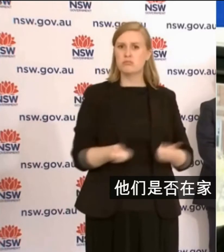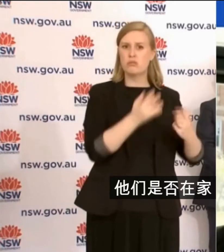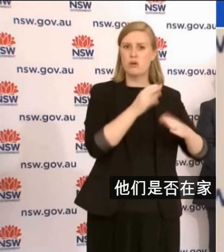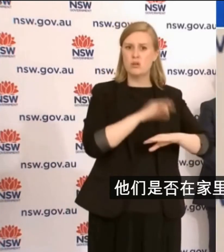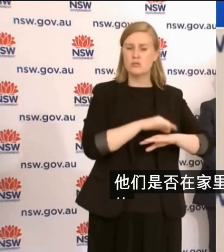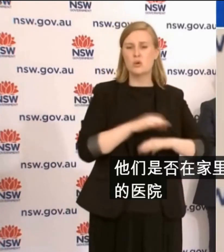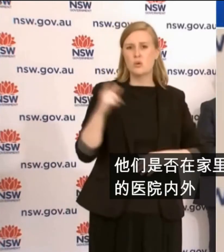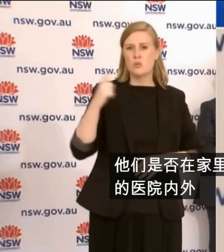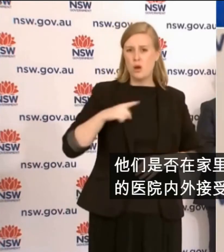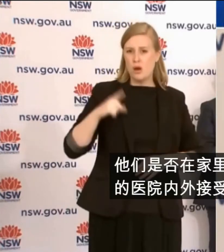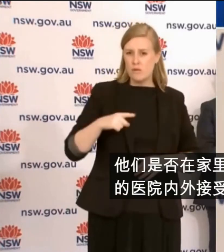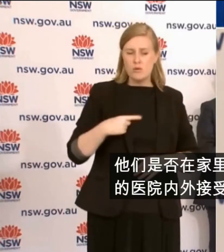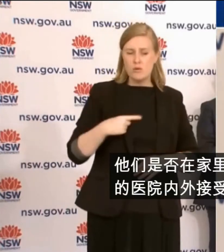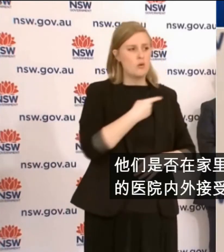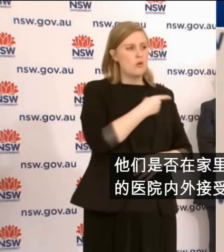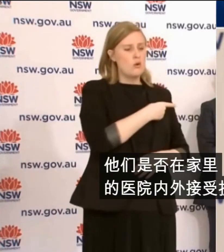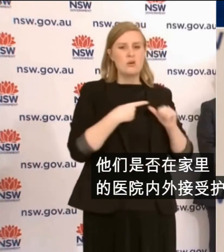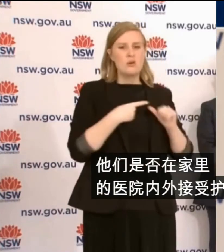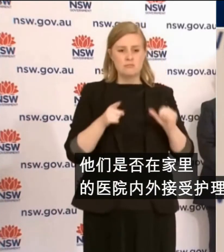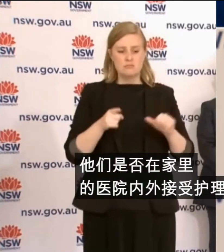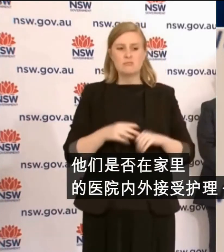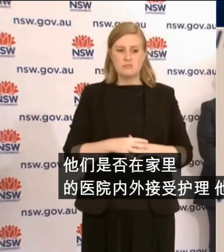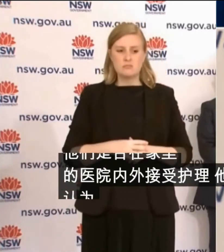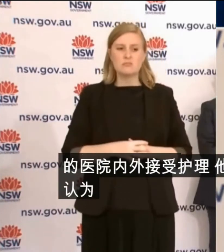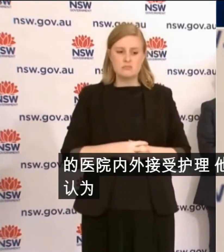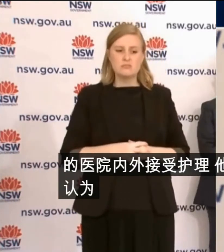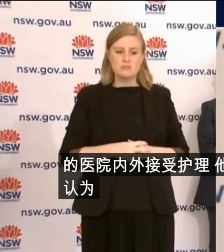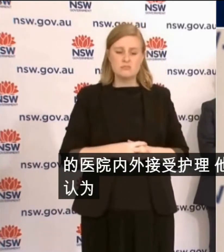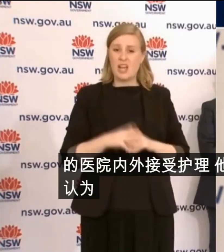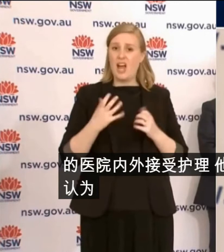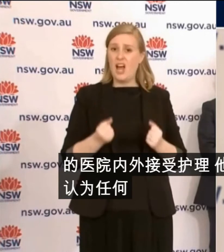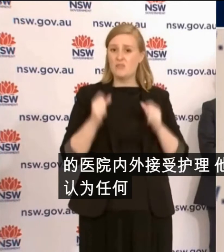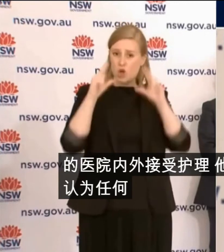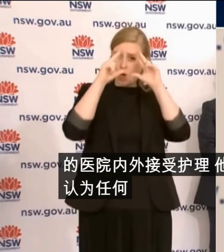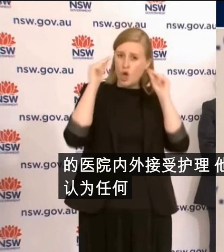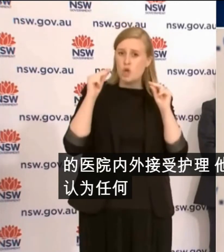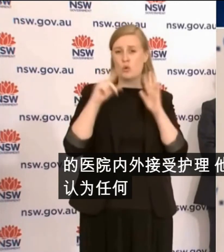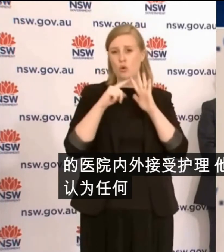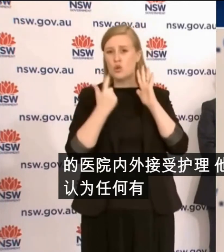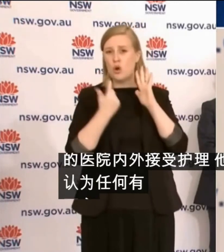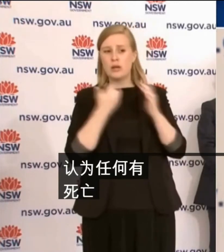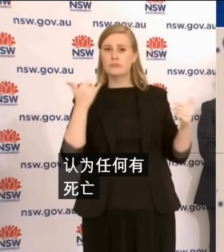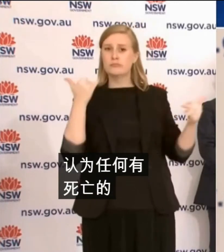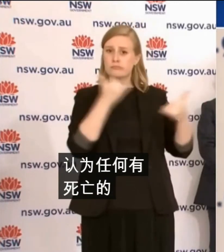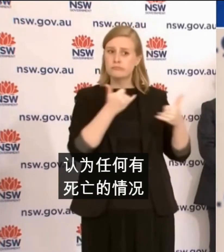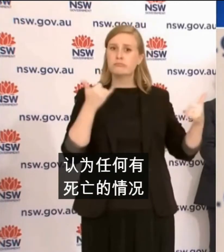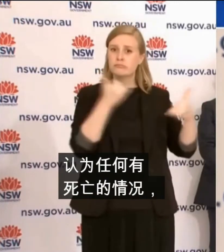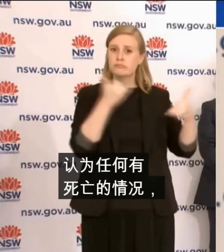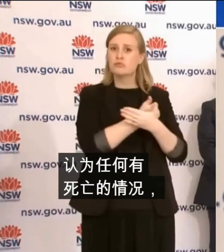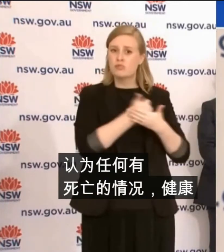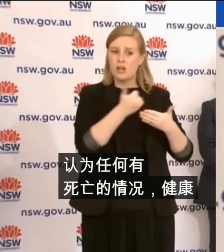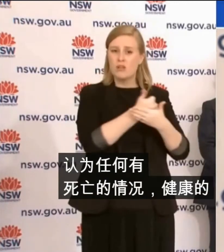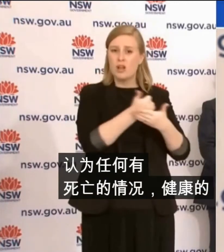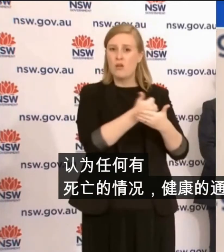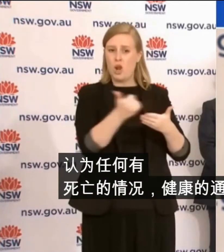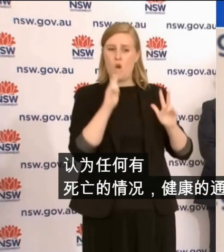They were being cared for in out of hospital care, but I think any circumstance where there's the deaths,